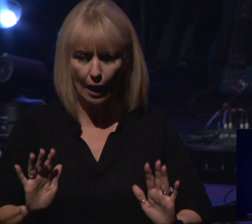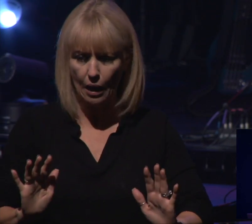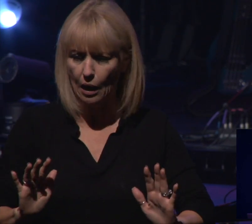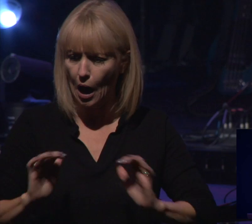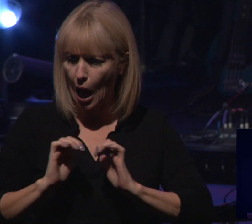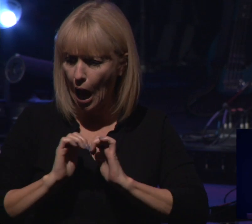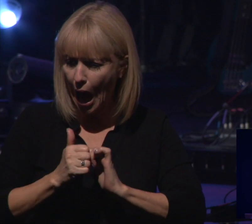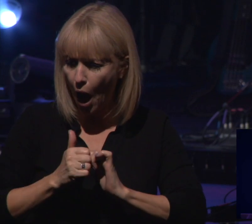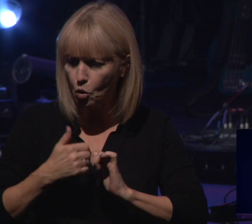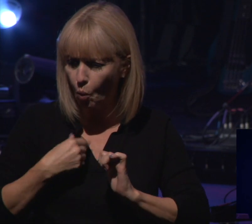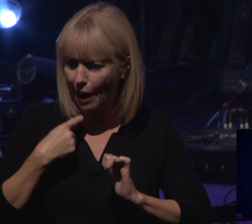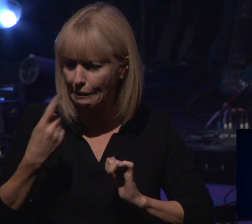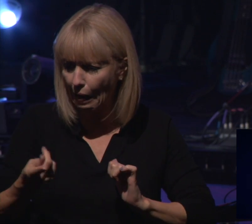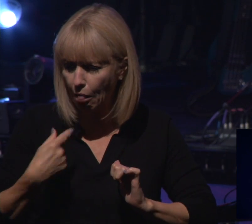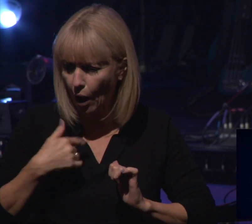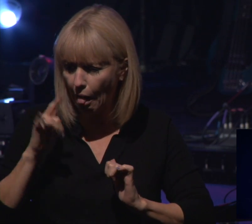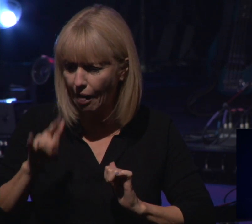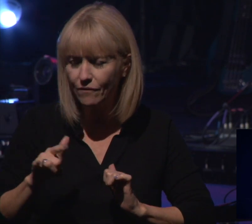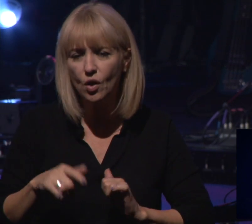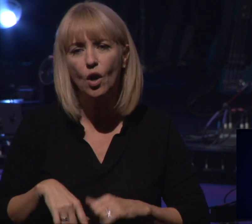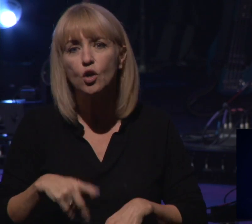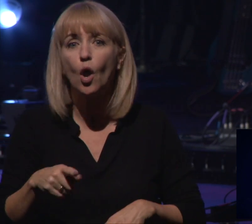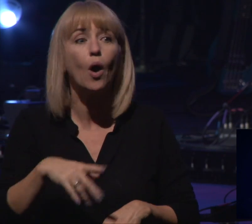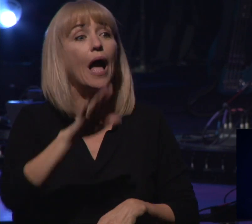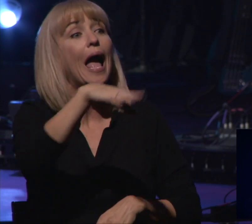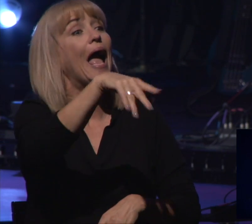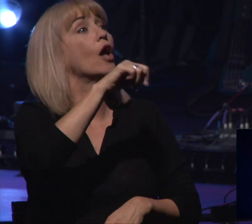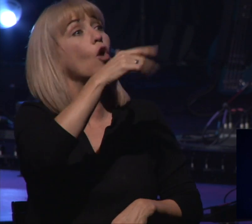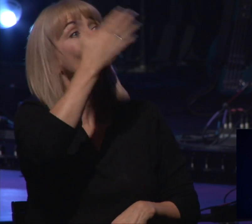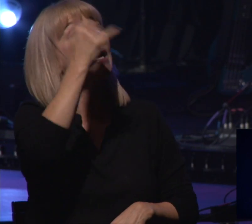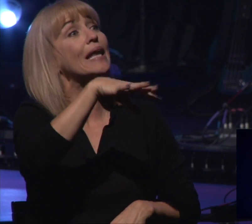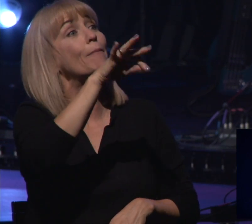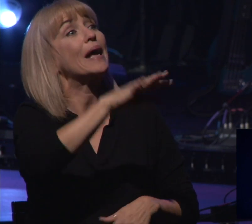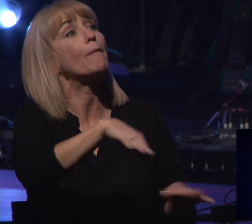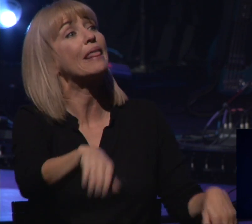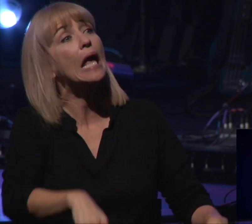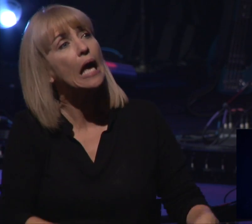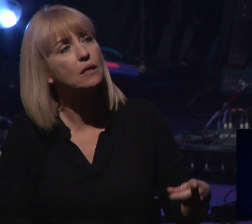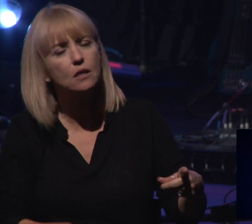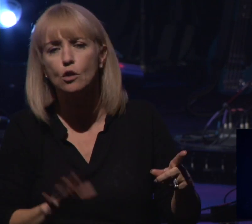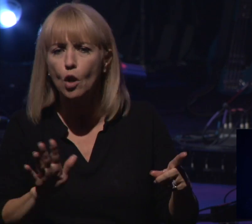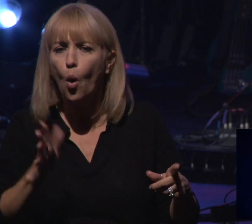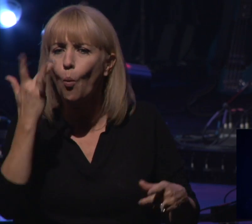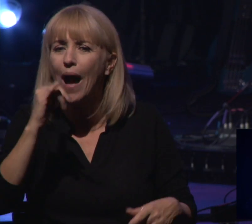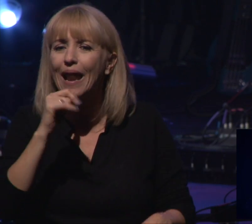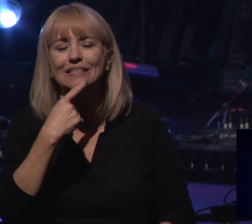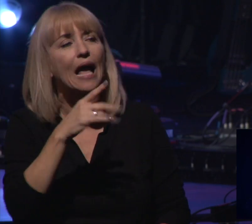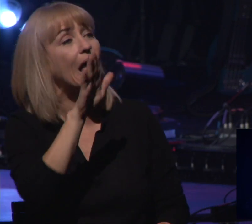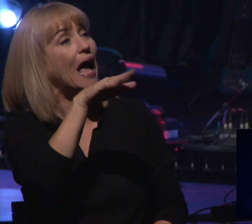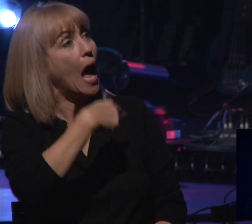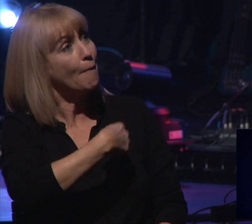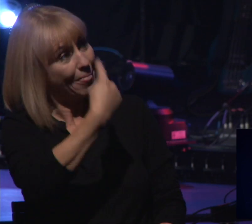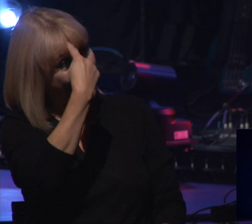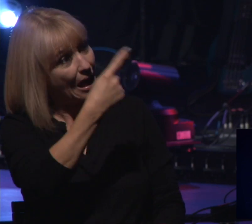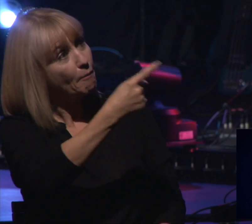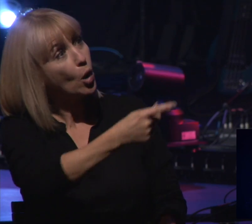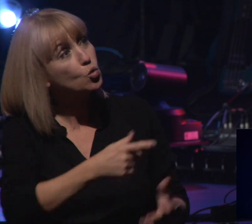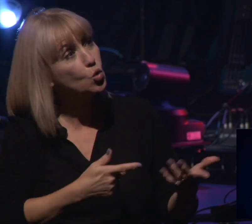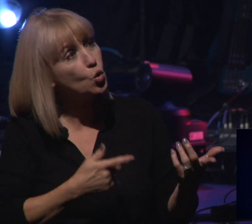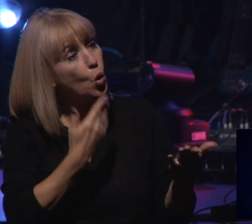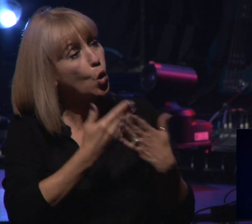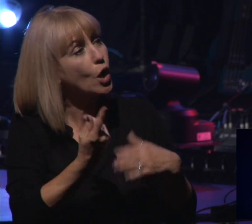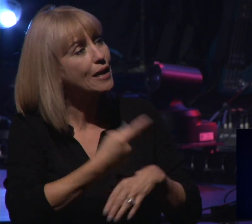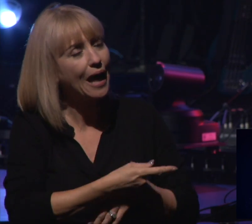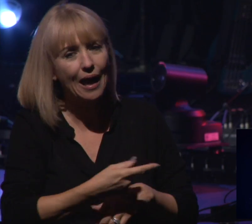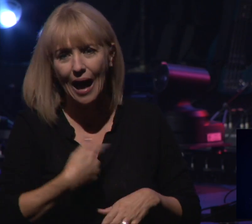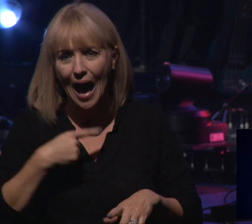things? And you sit back and you stop and you think, how do you send the extra note? Instead of just saying, don't forget to pick up the kids, how about sending a note during the day? Hey, I'm thinking about you. I